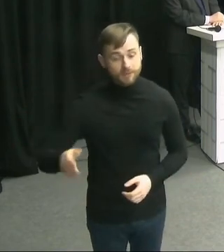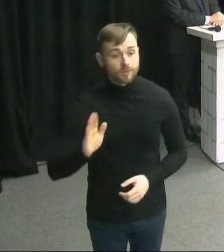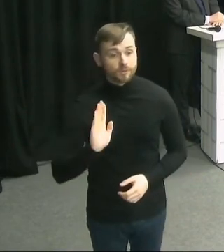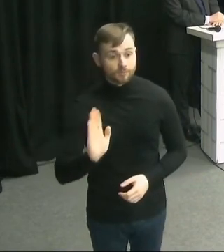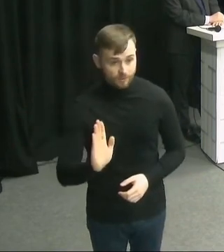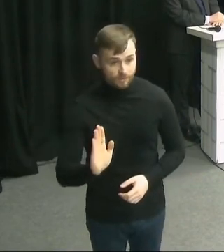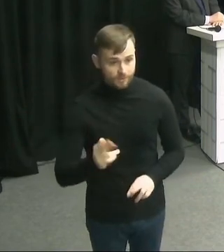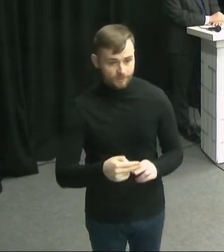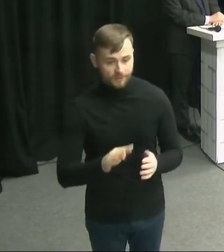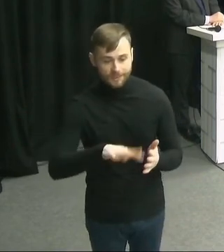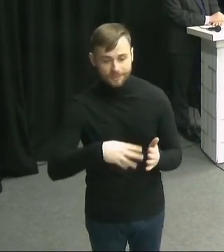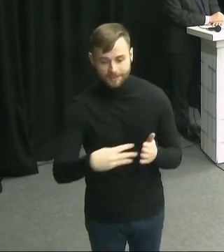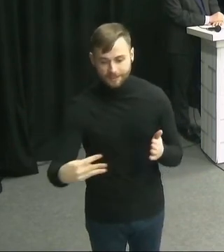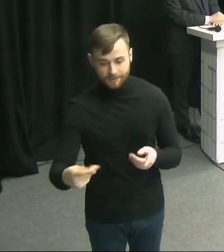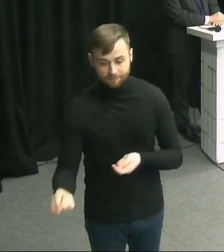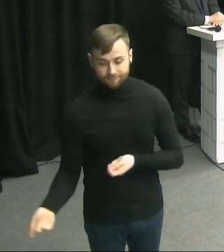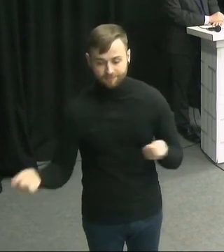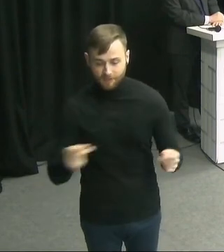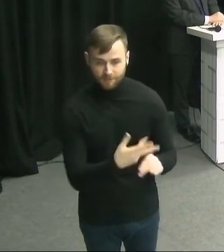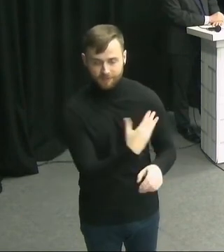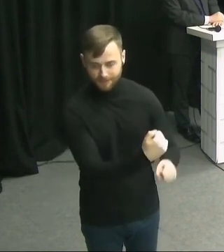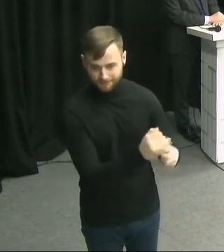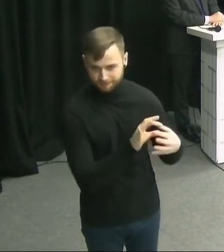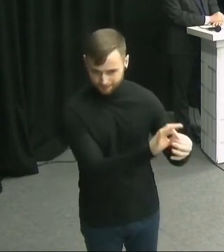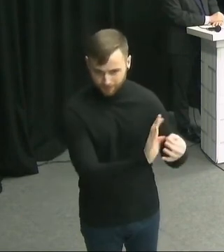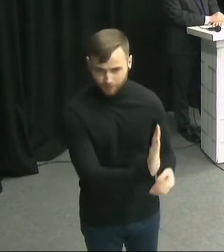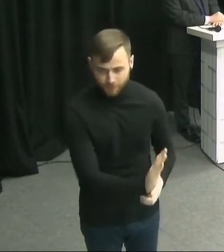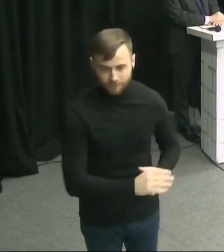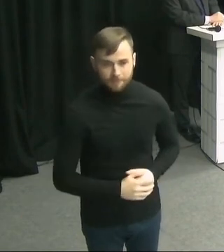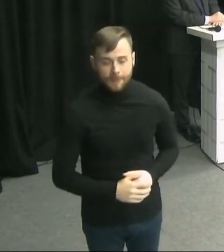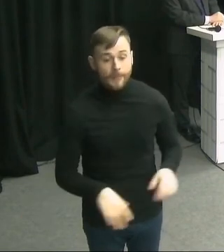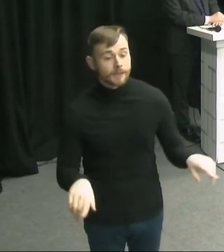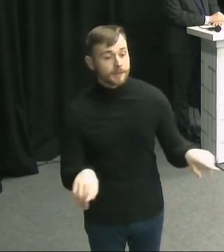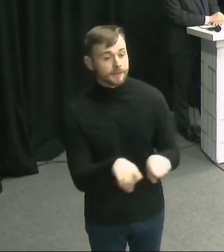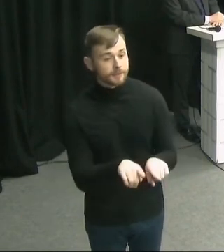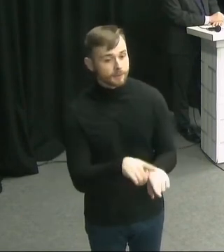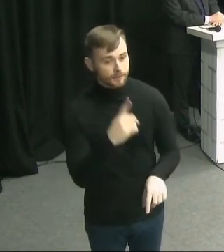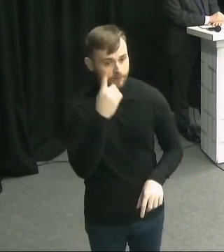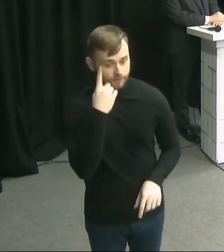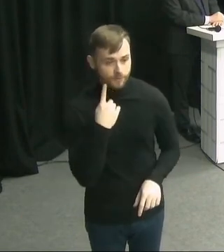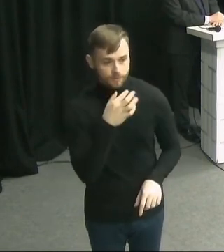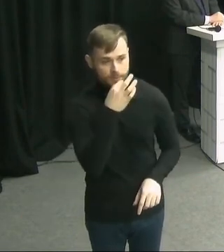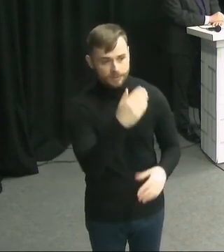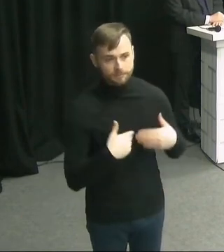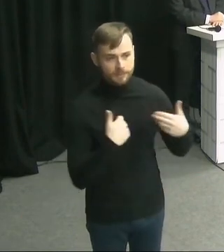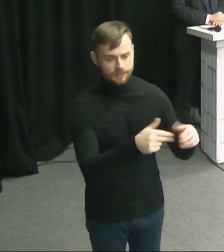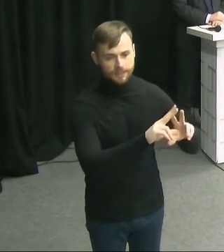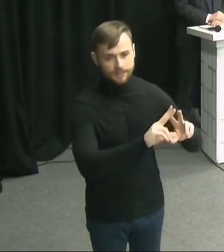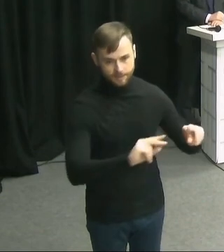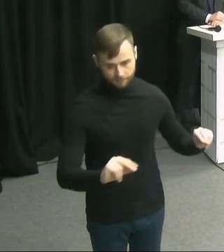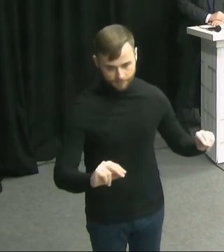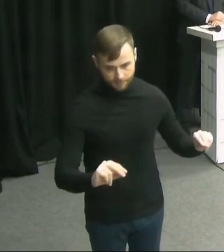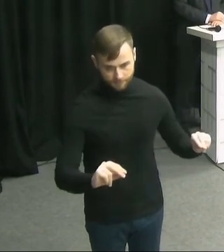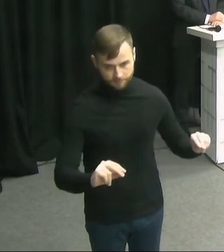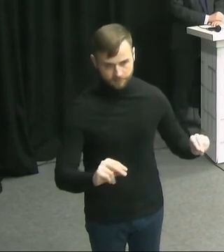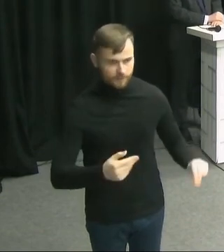Of course, the students will come back with the demands to see you later on. And now I would like to wish all of